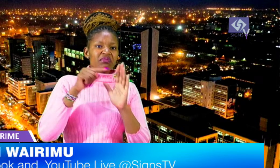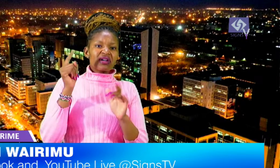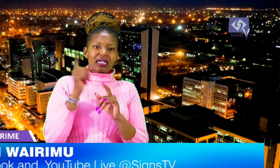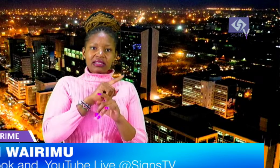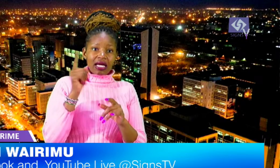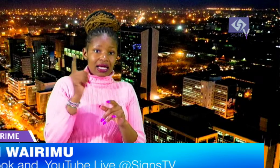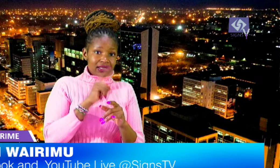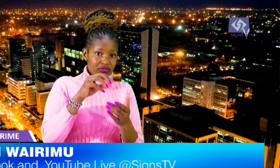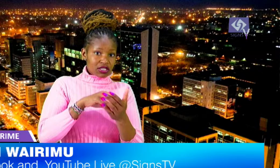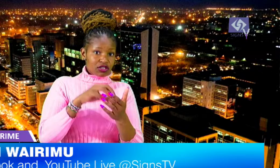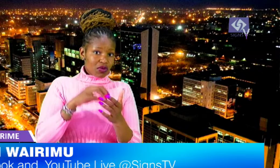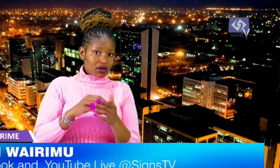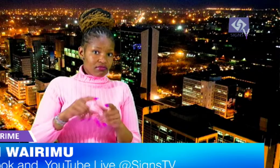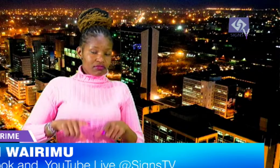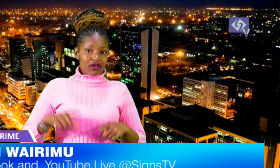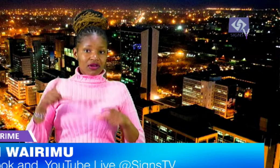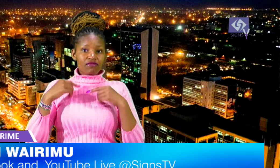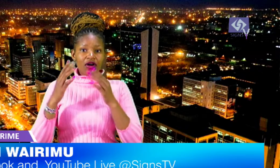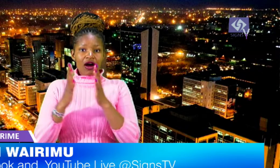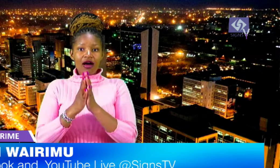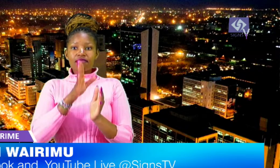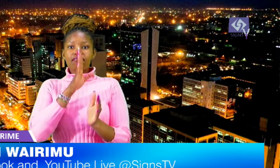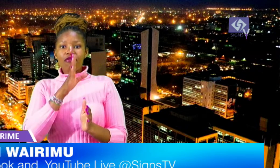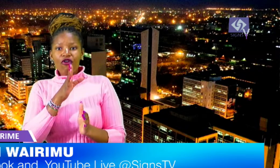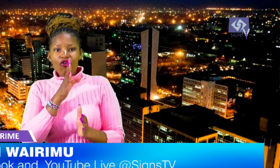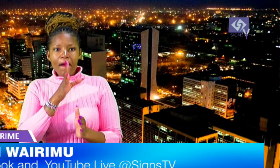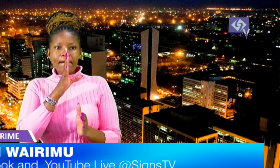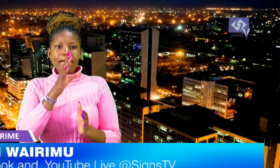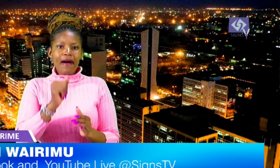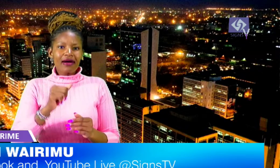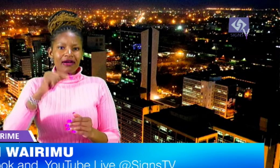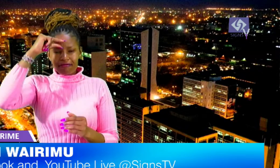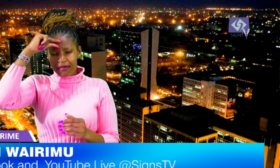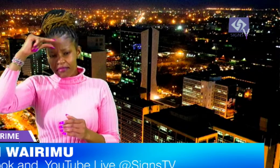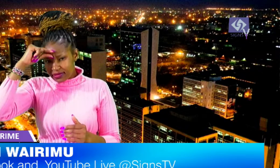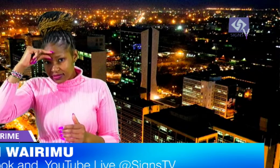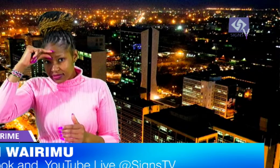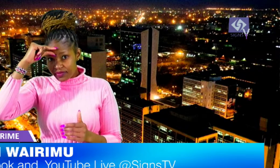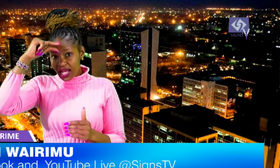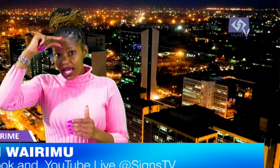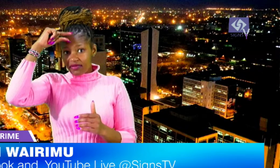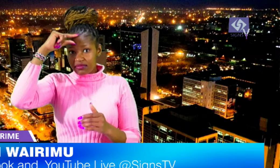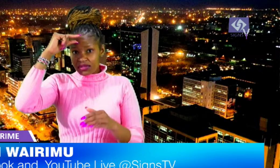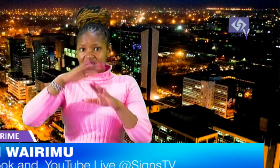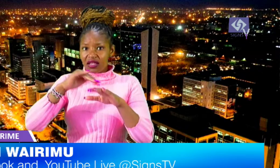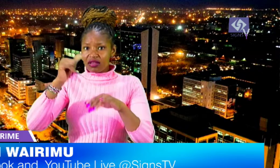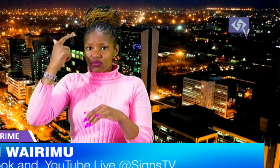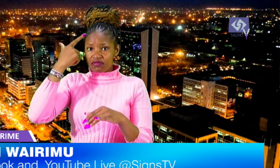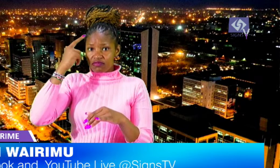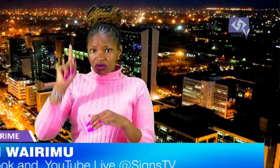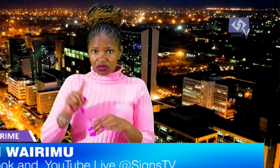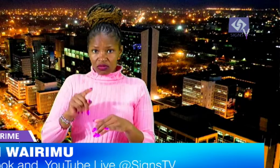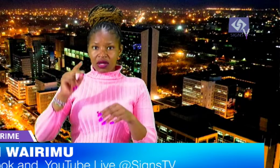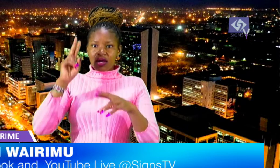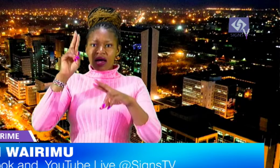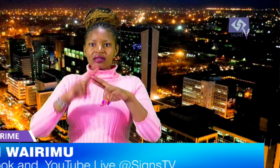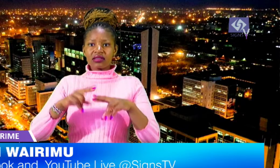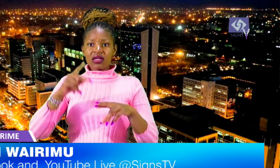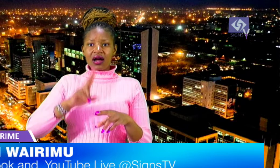to the people and uphold the rule of law, cut down the rising cost of living and borrowing by the government, and